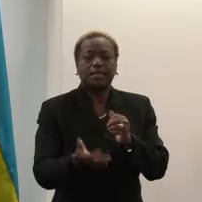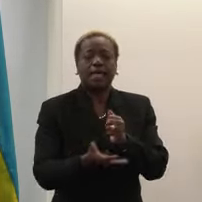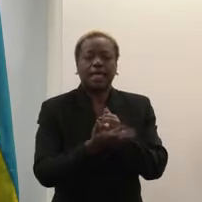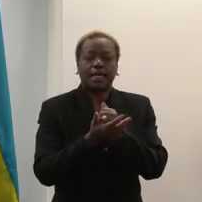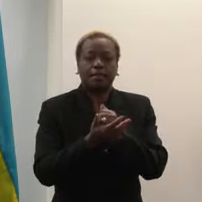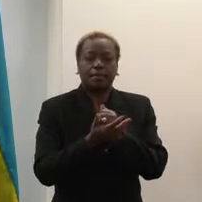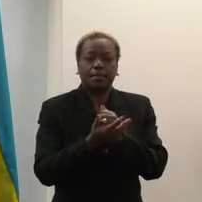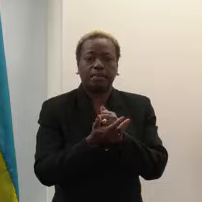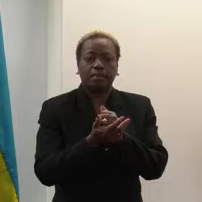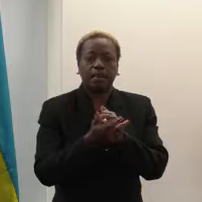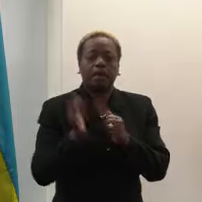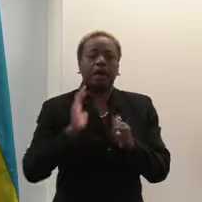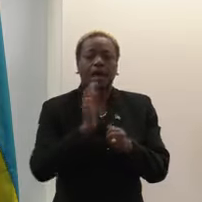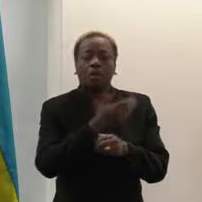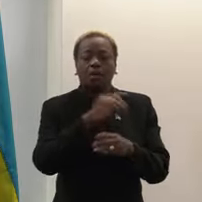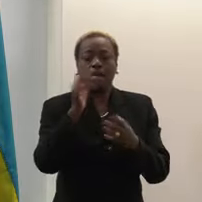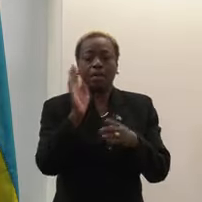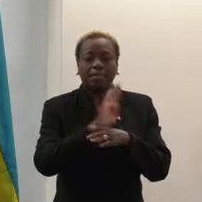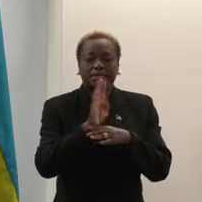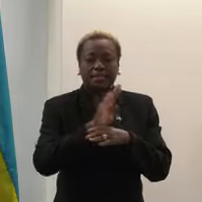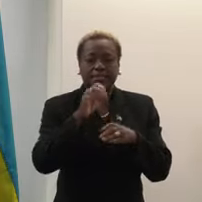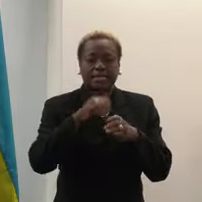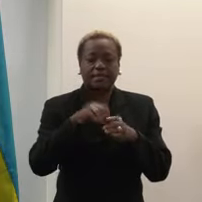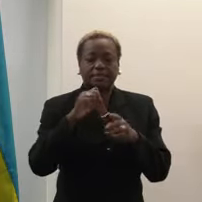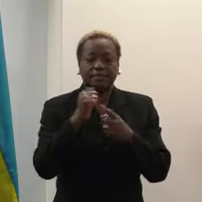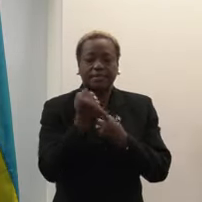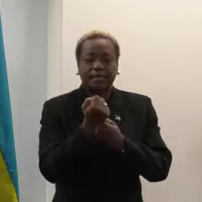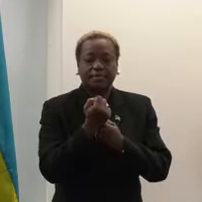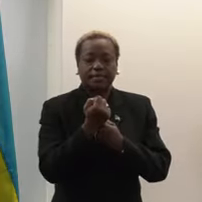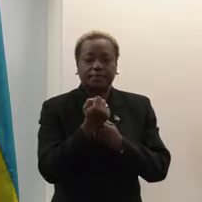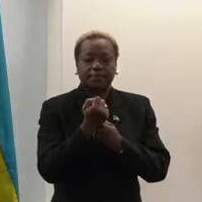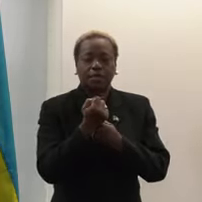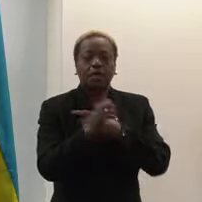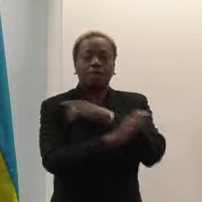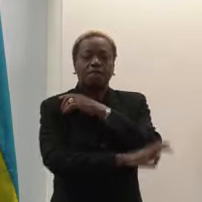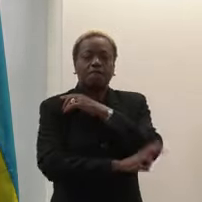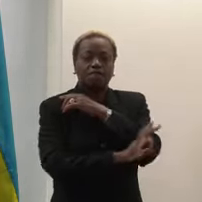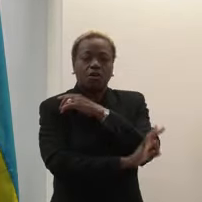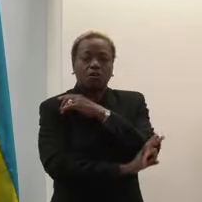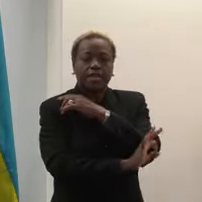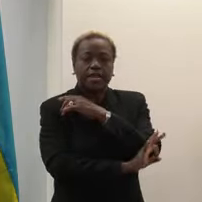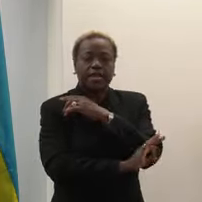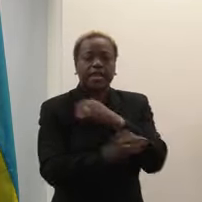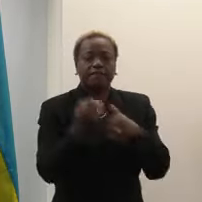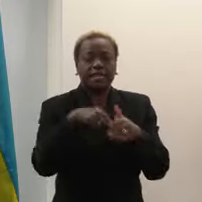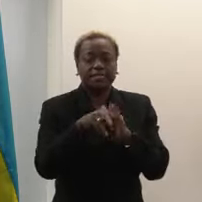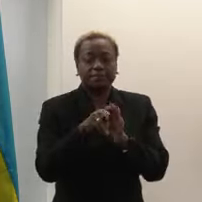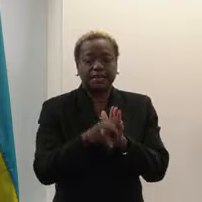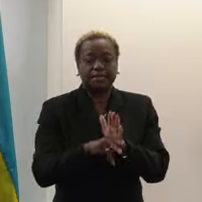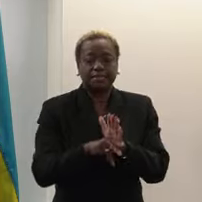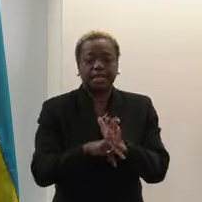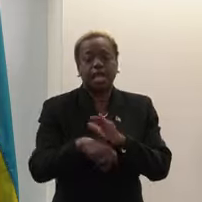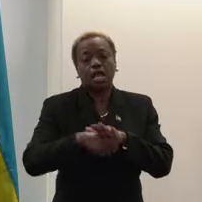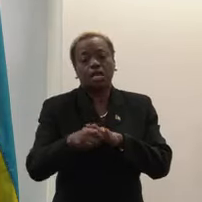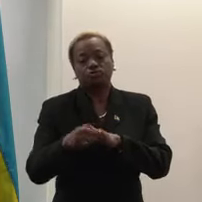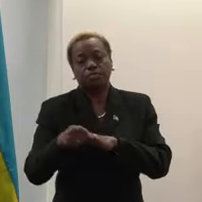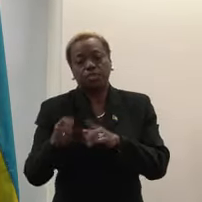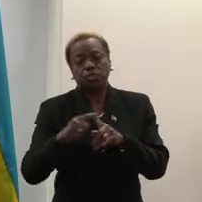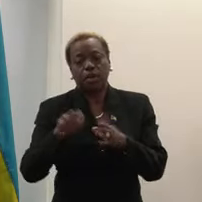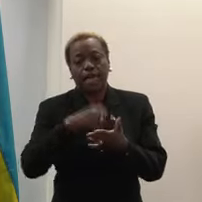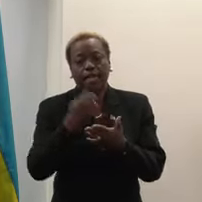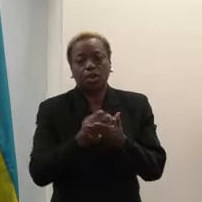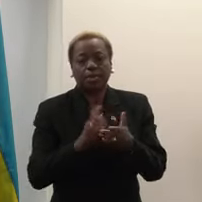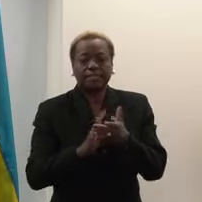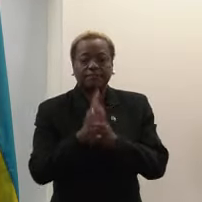vulnerable and our businesses in our society. Foreign investment contributes significantly to our